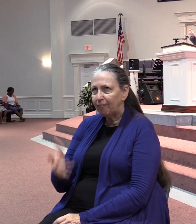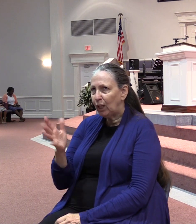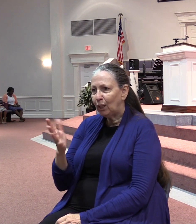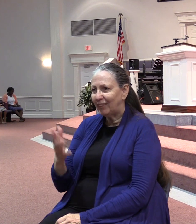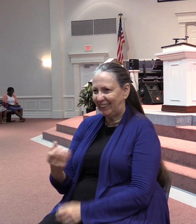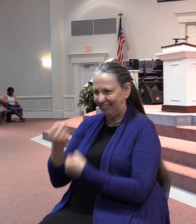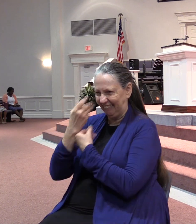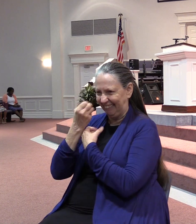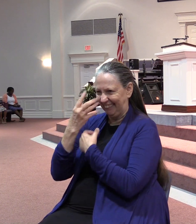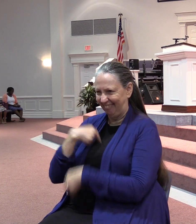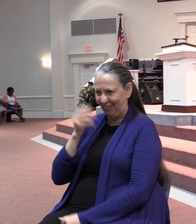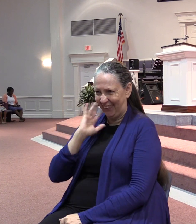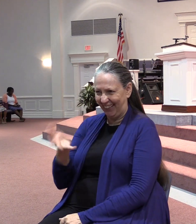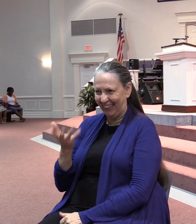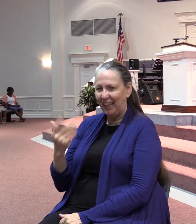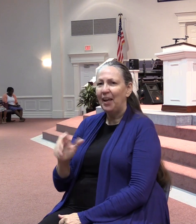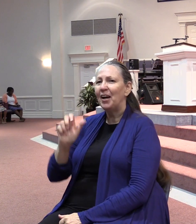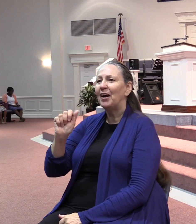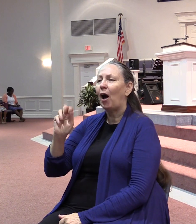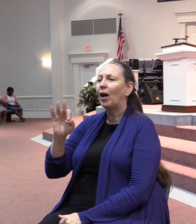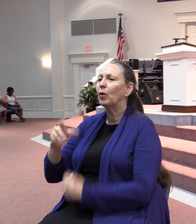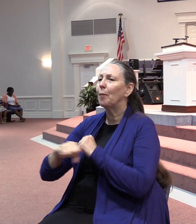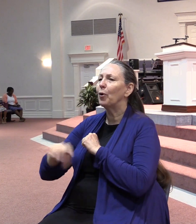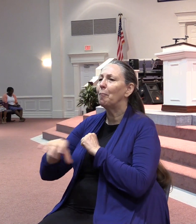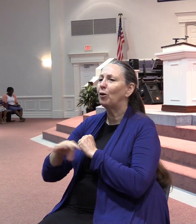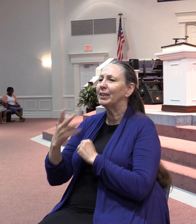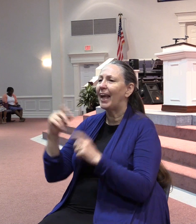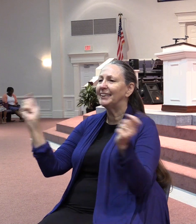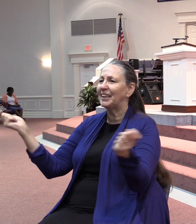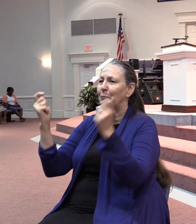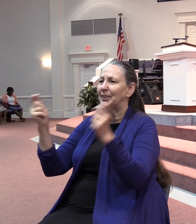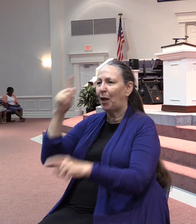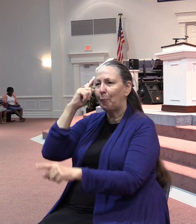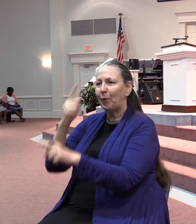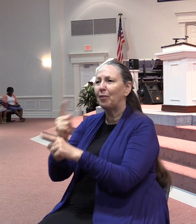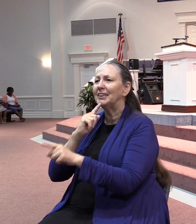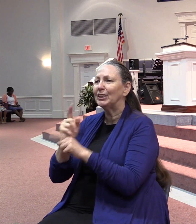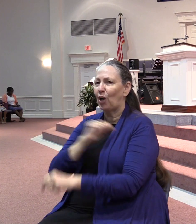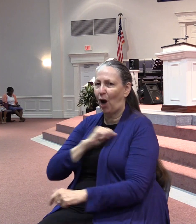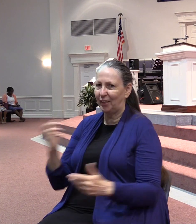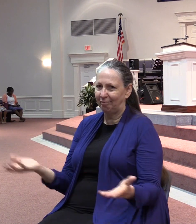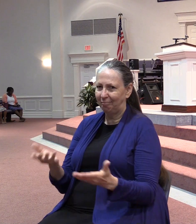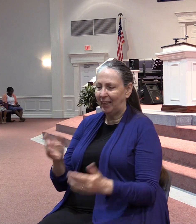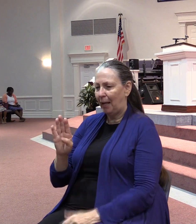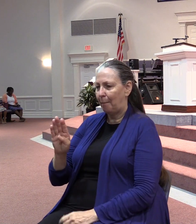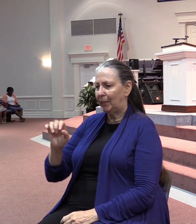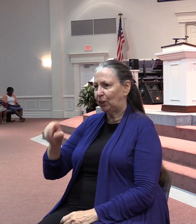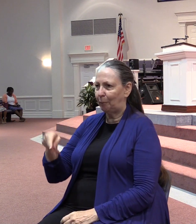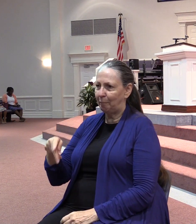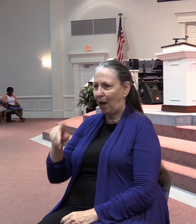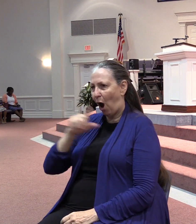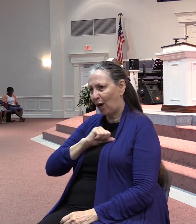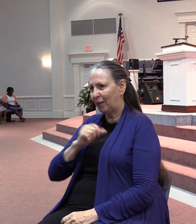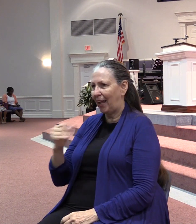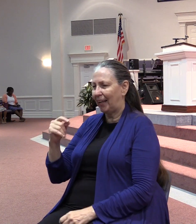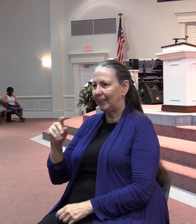on to me. But we're going to have a promotion and celebration service for our bishop and his wife at